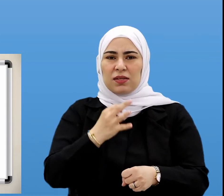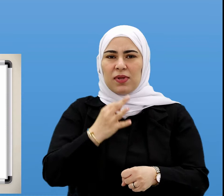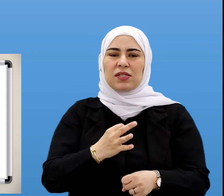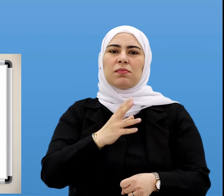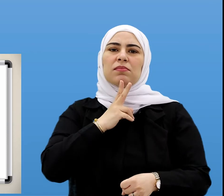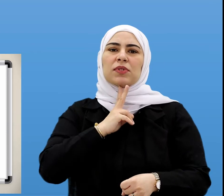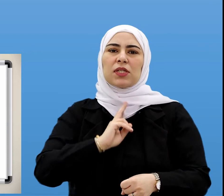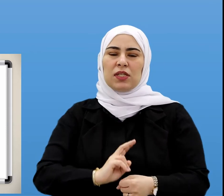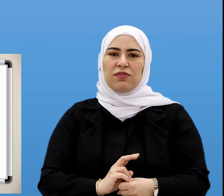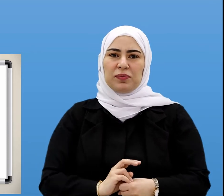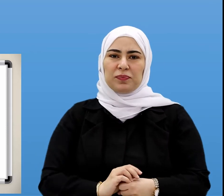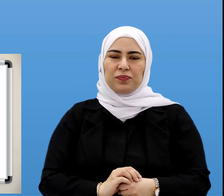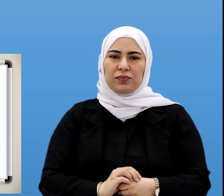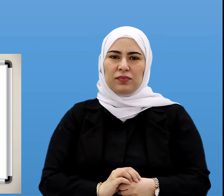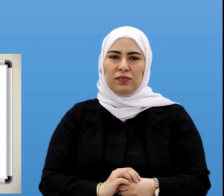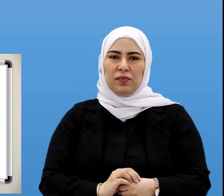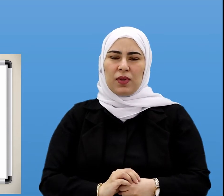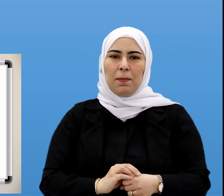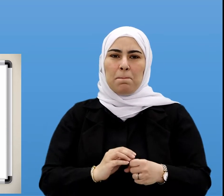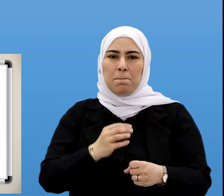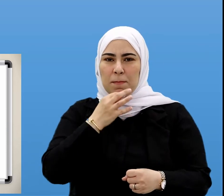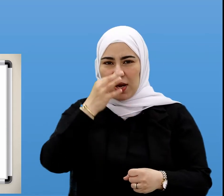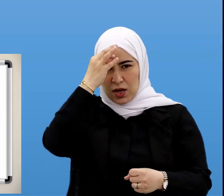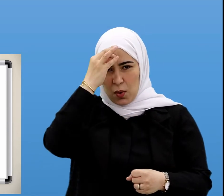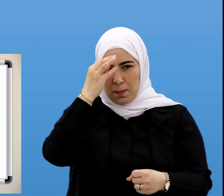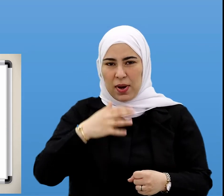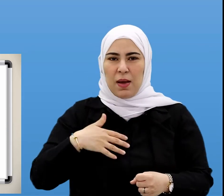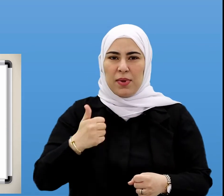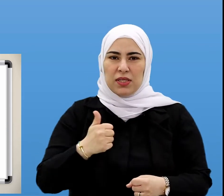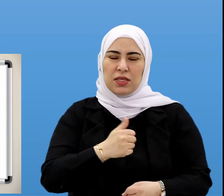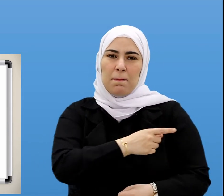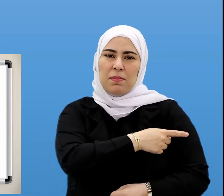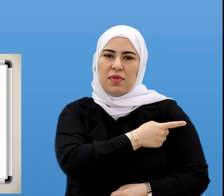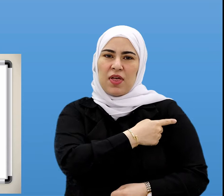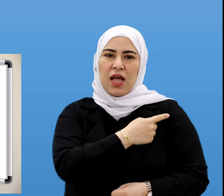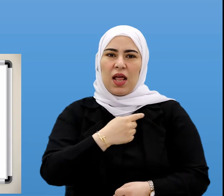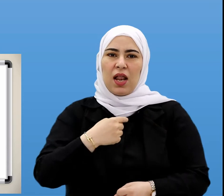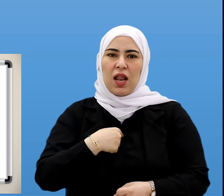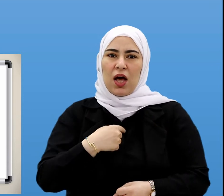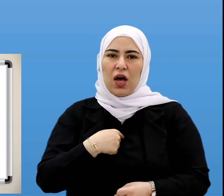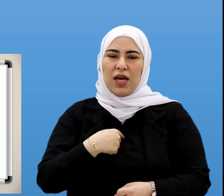or in the past. Here's an example. I can play football. This is a general